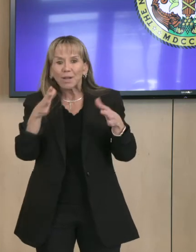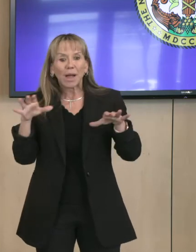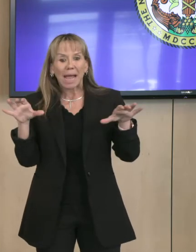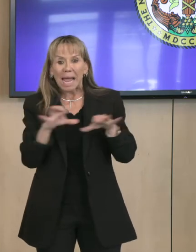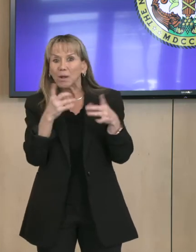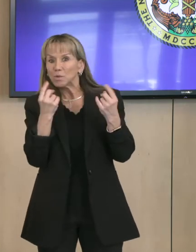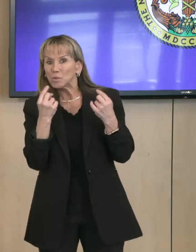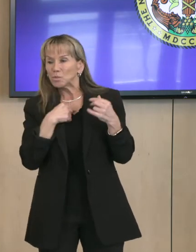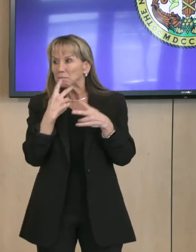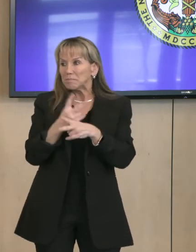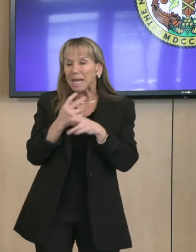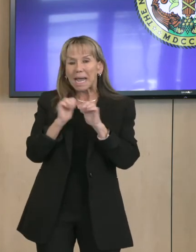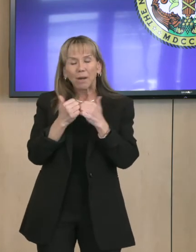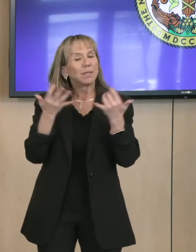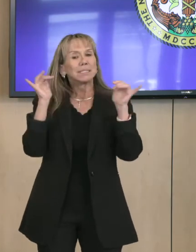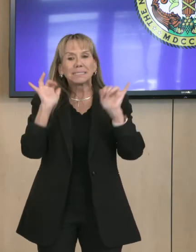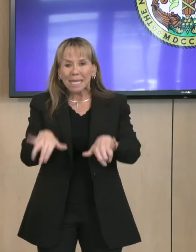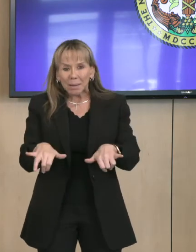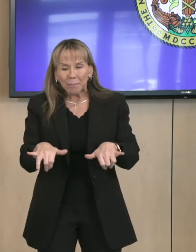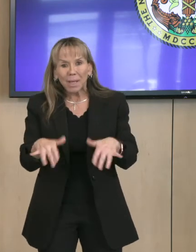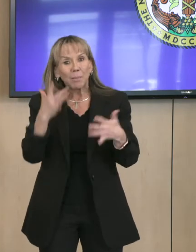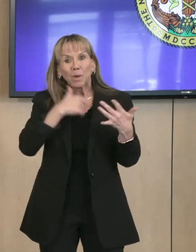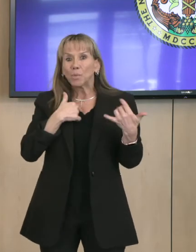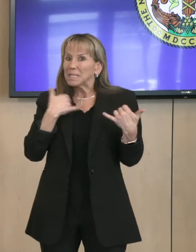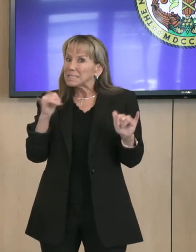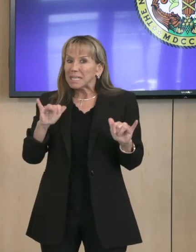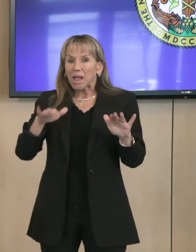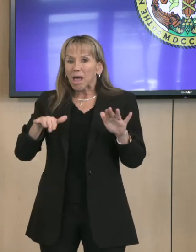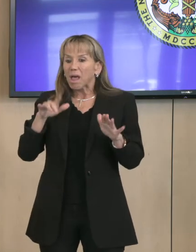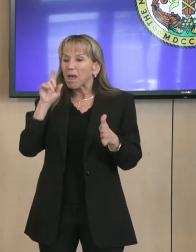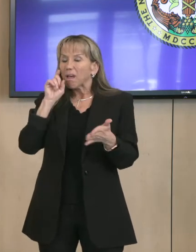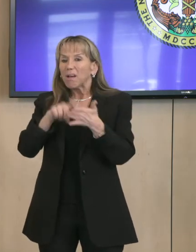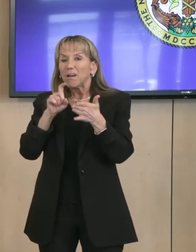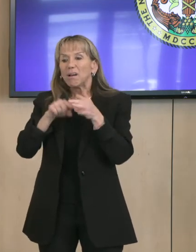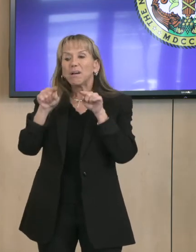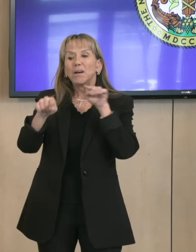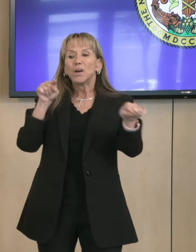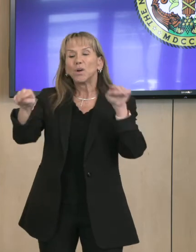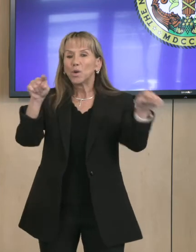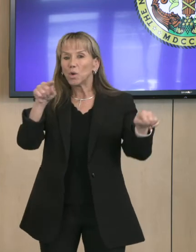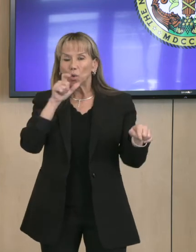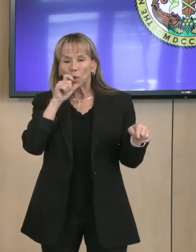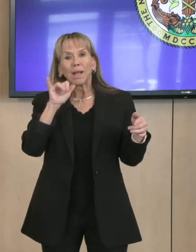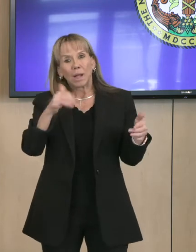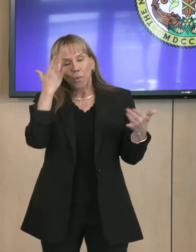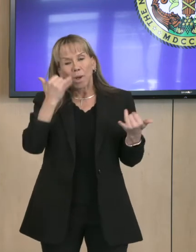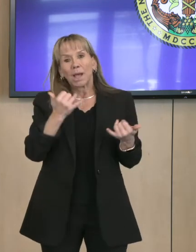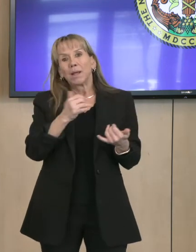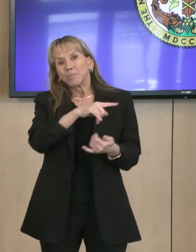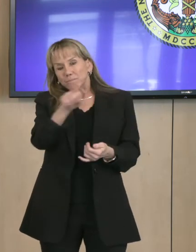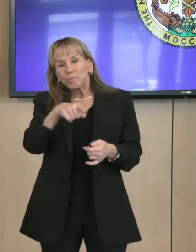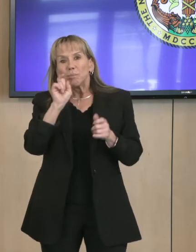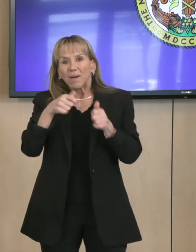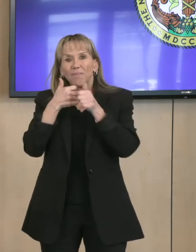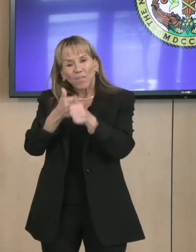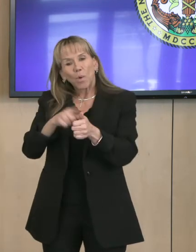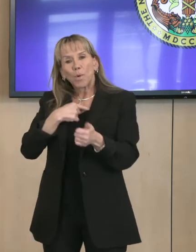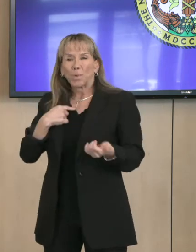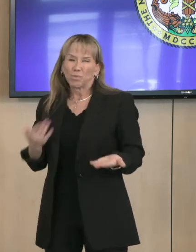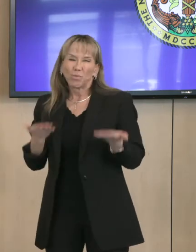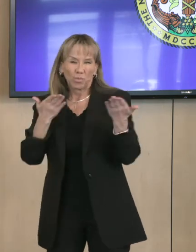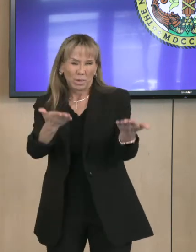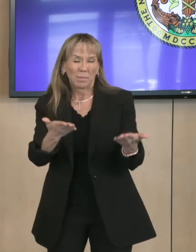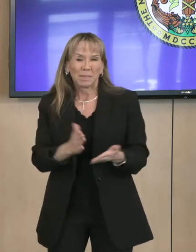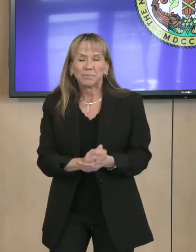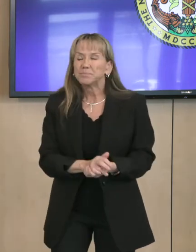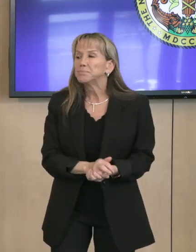still likely being under-detected in San Diego, which is why everyone must do the actions that have been recommended. Yet another